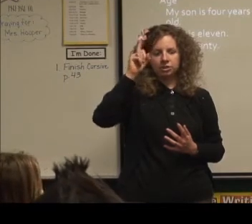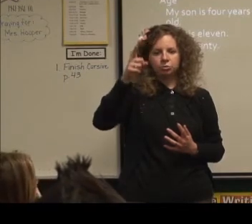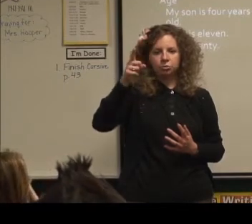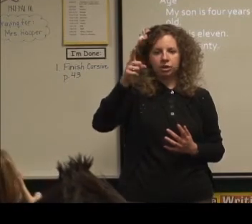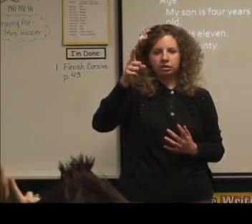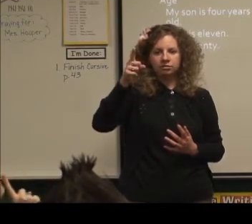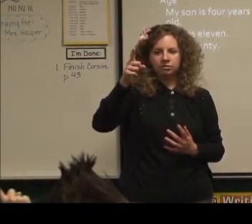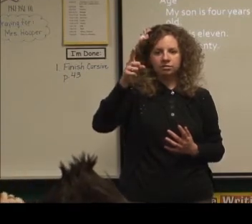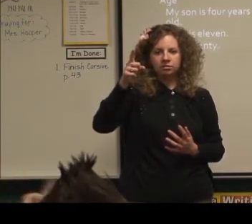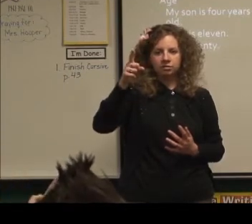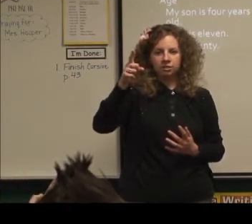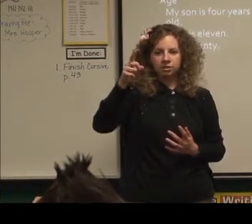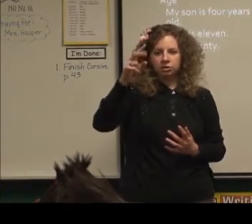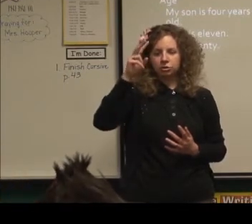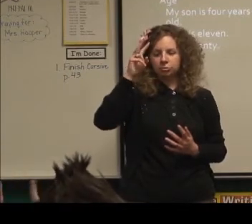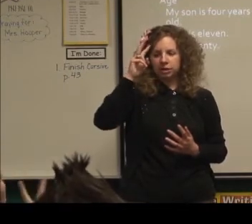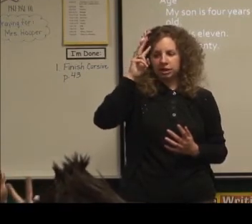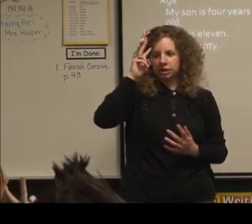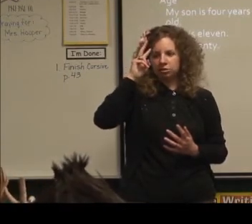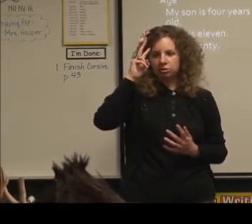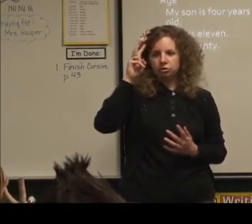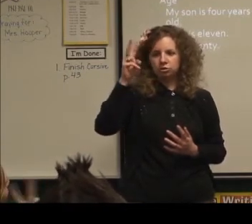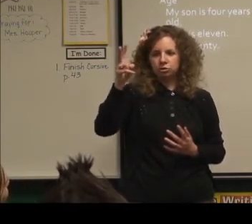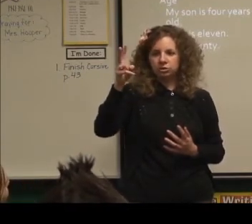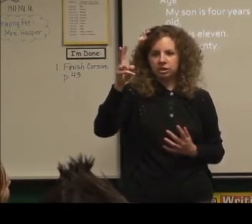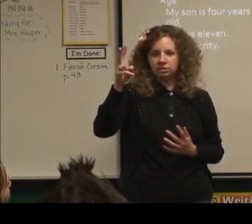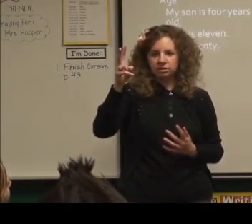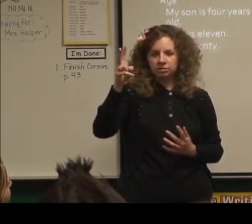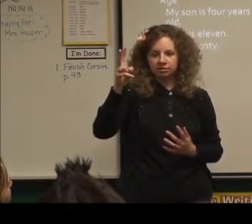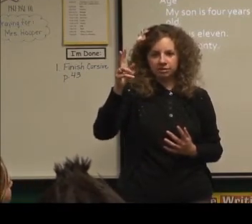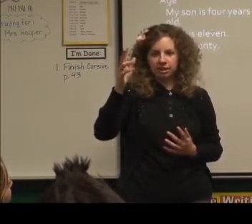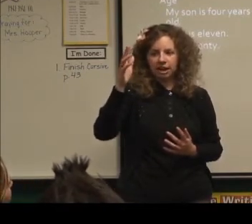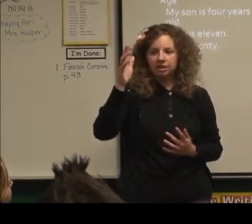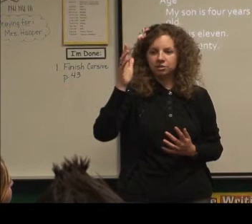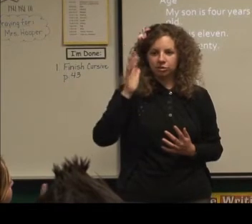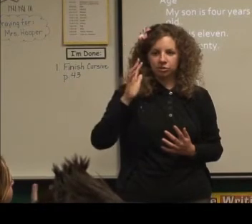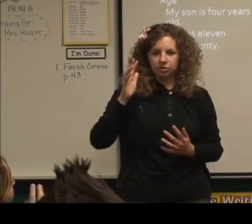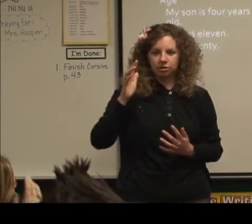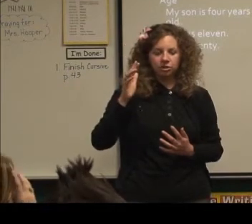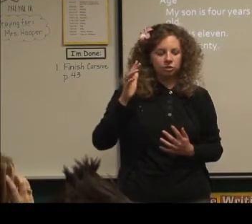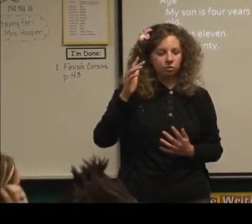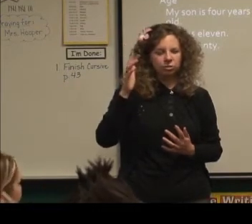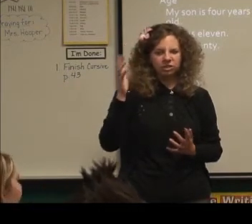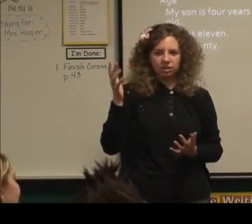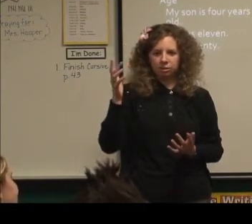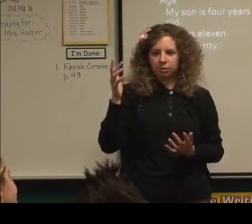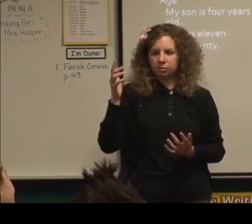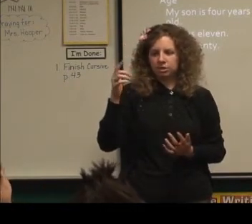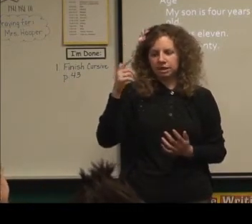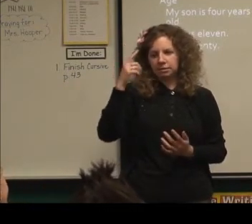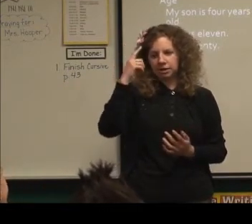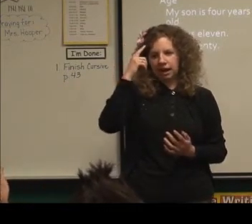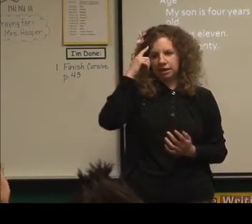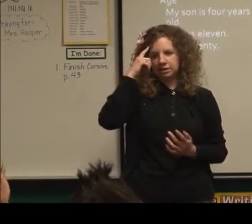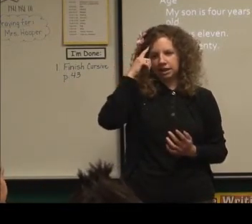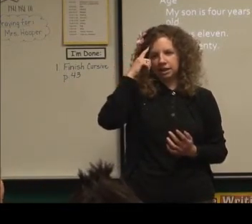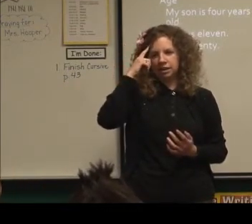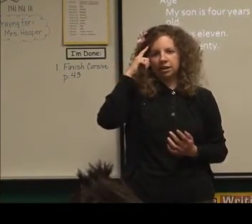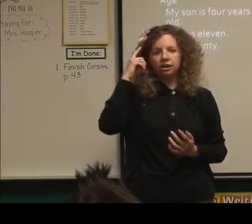is 1. So it'd be 2 cents. Like that and so forth. So we'll see a little bit more tonight, but it has like